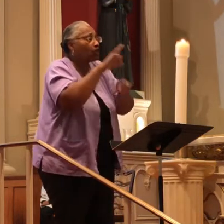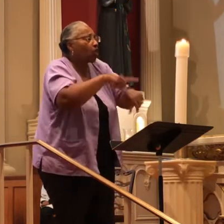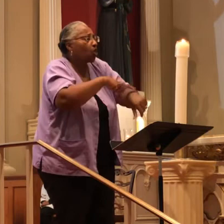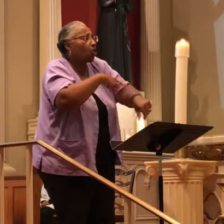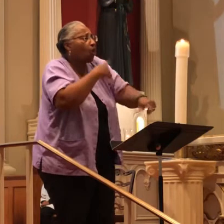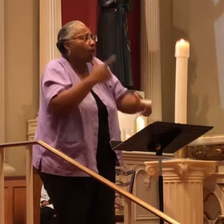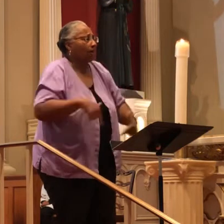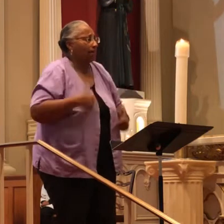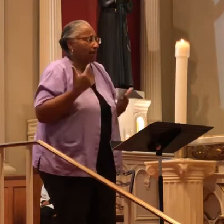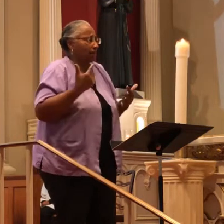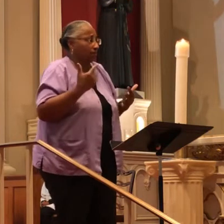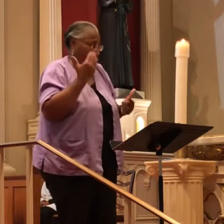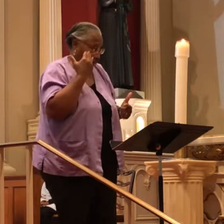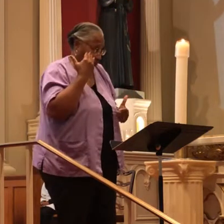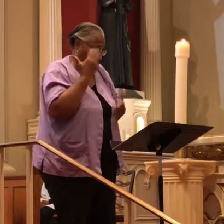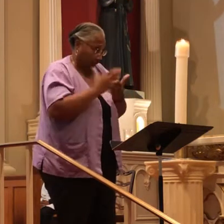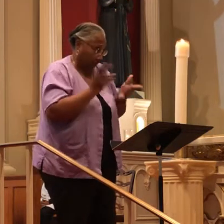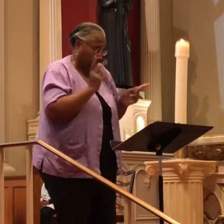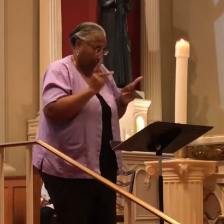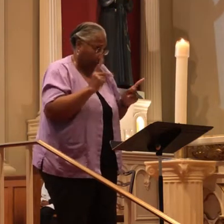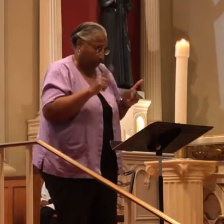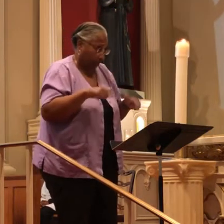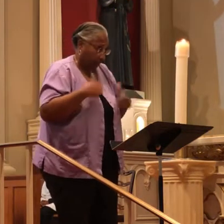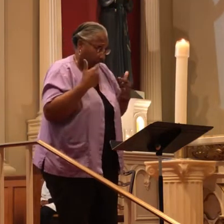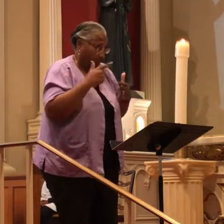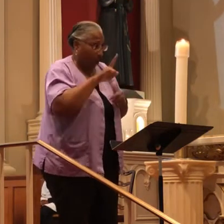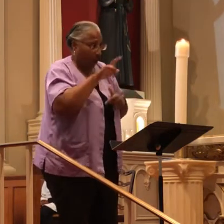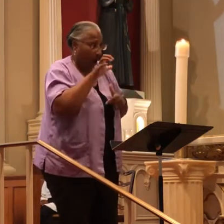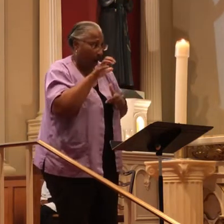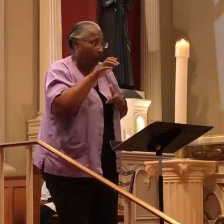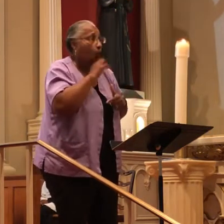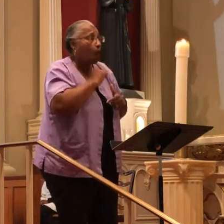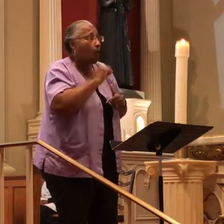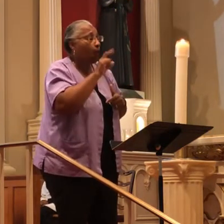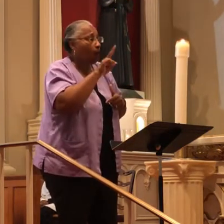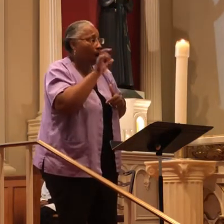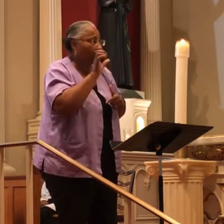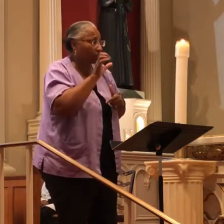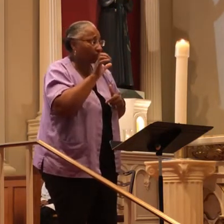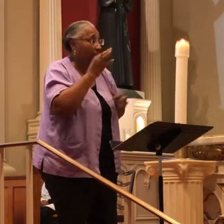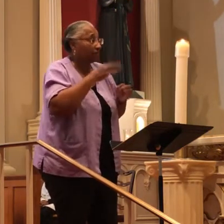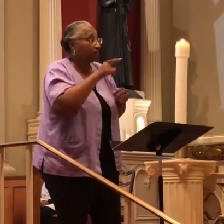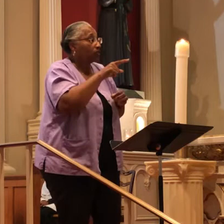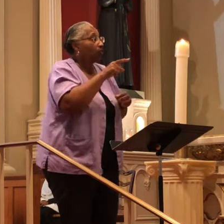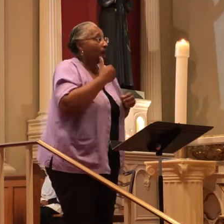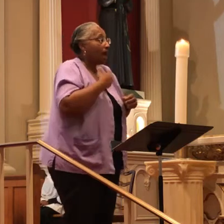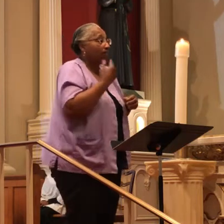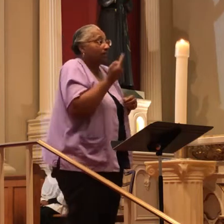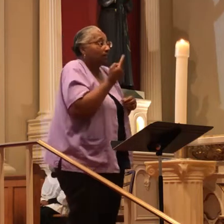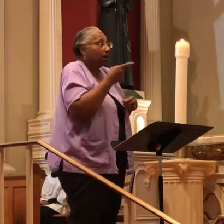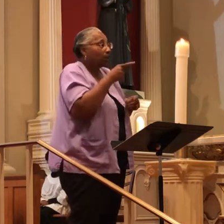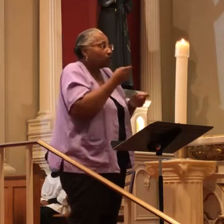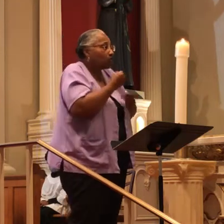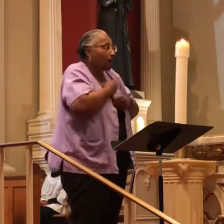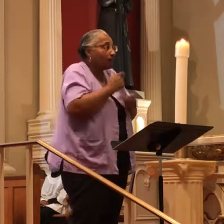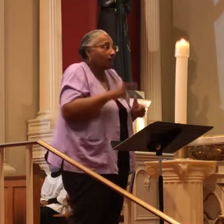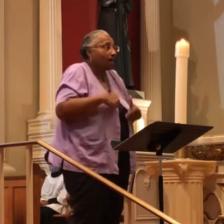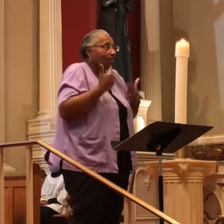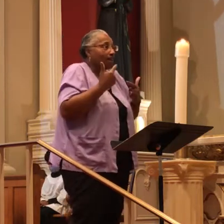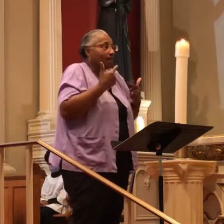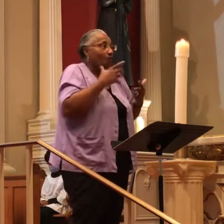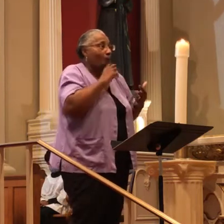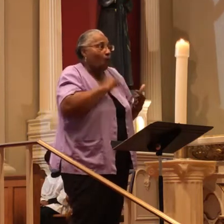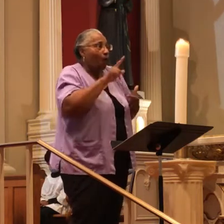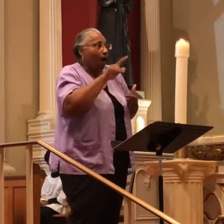live 100 years, if you have a loved one and he or she lives 100 years, you still want it a little more. You know, it's always